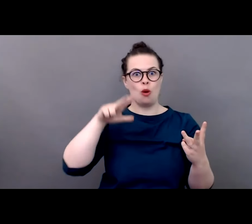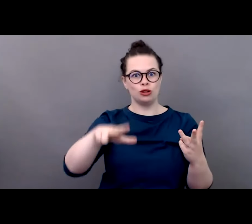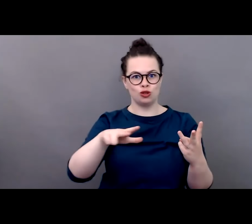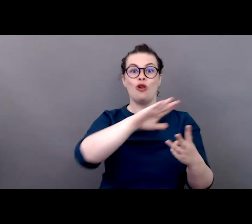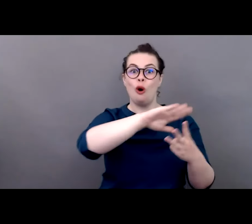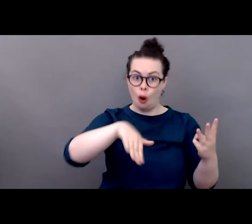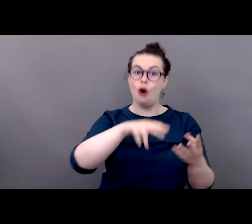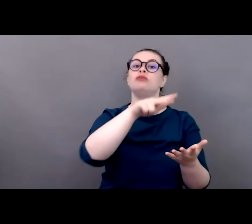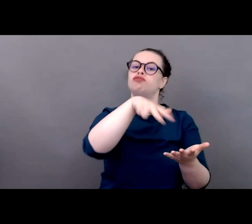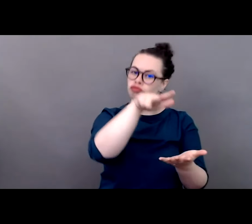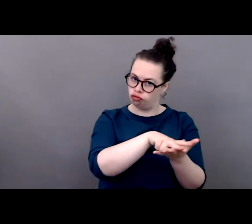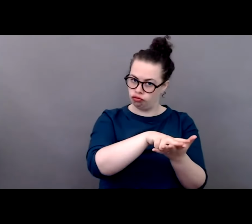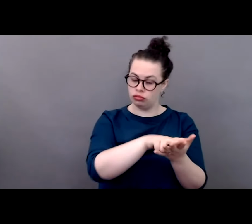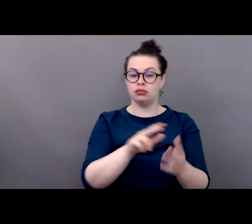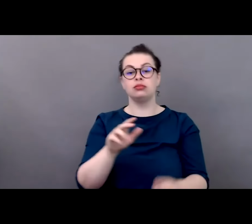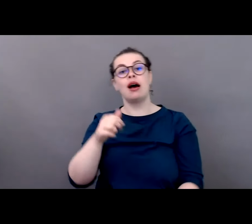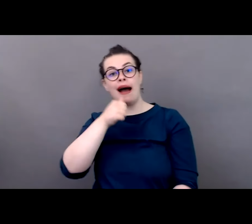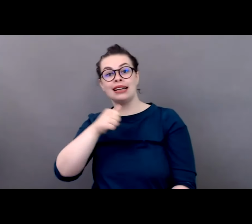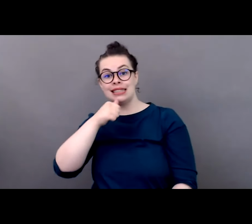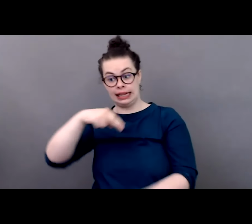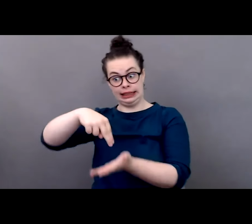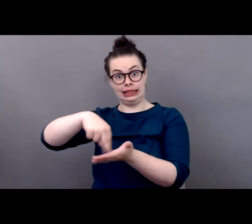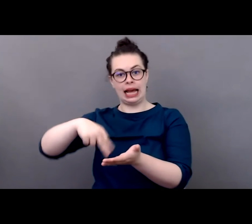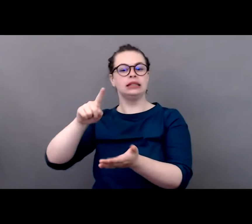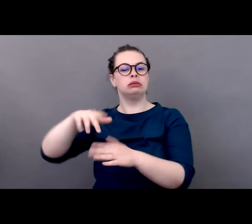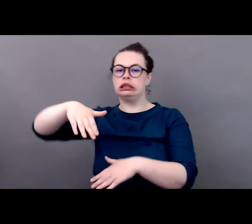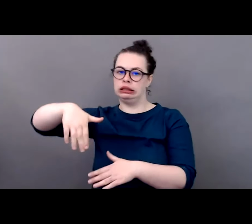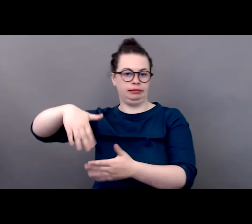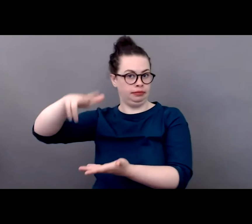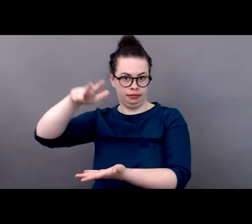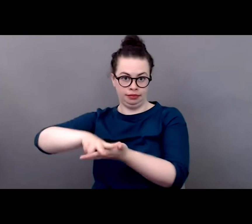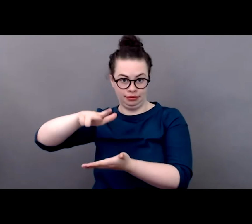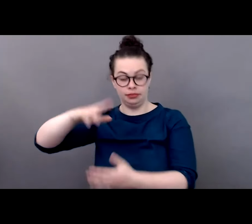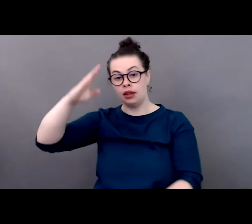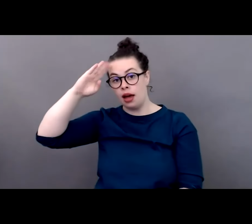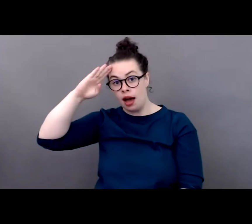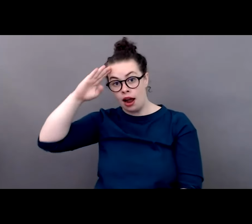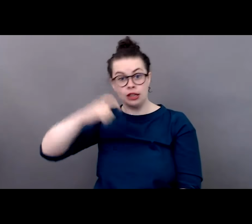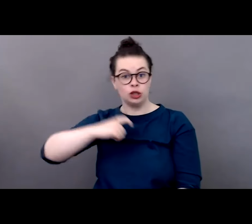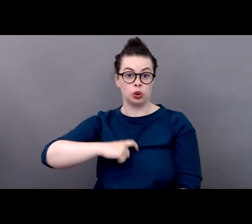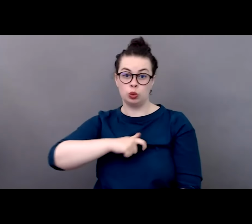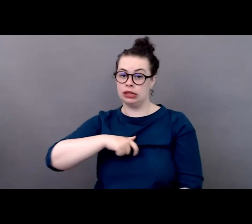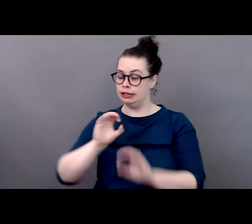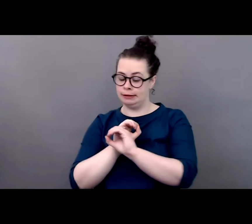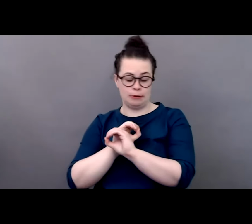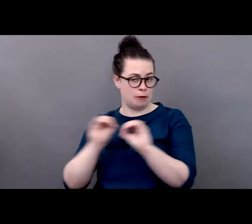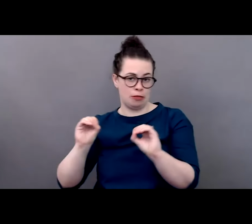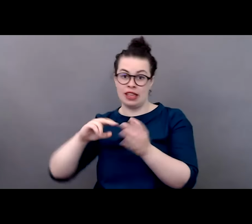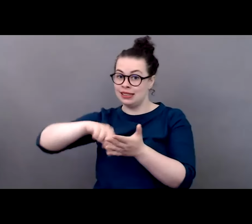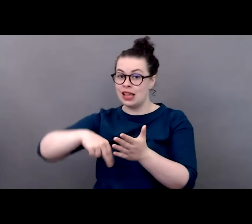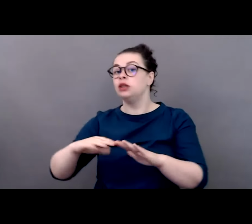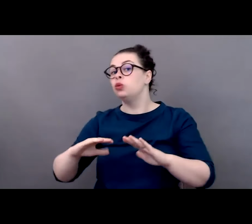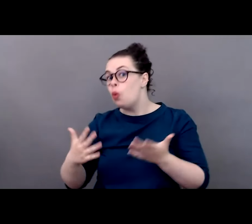Iceland has signed but not ratified, and Ireland and Switzerland have not signed or ratified the optional